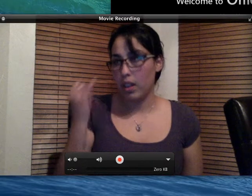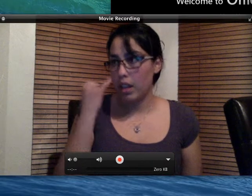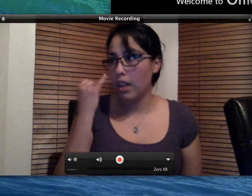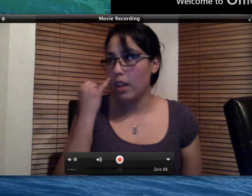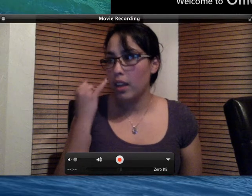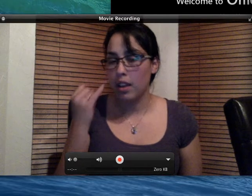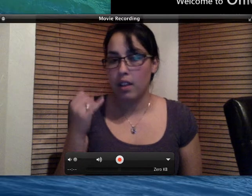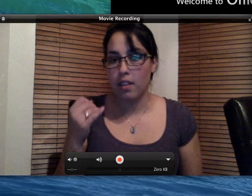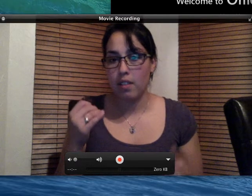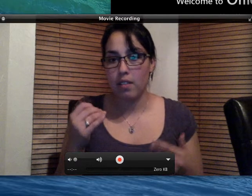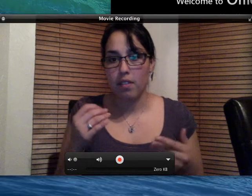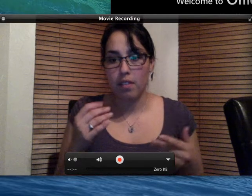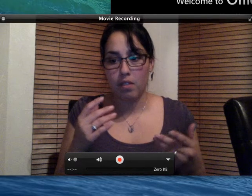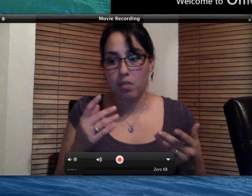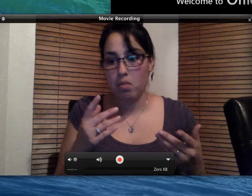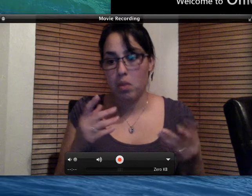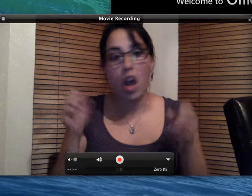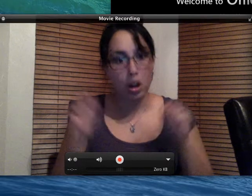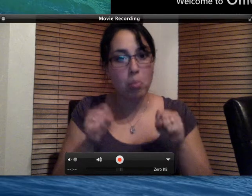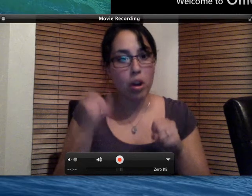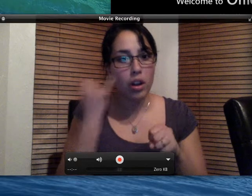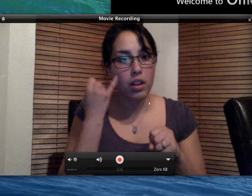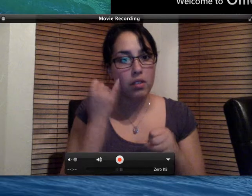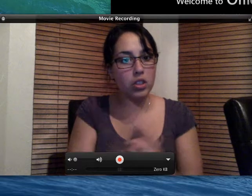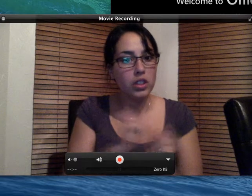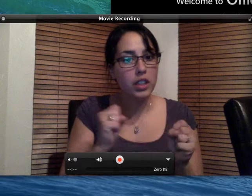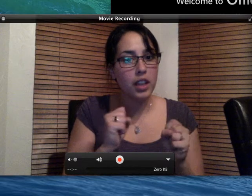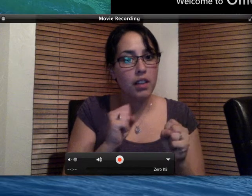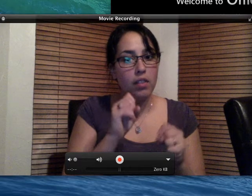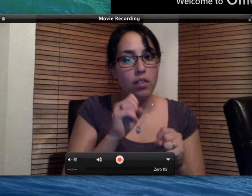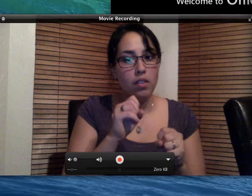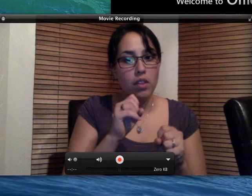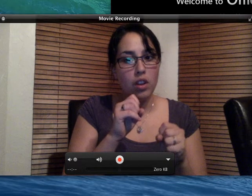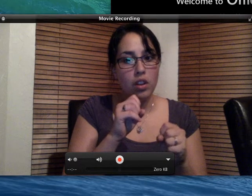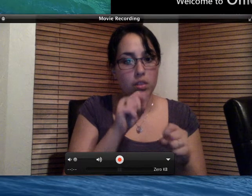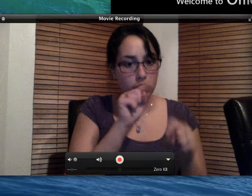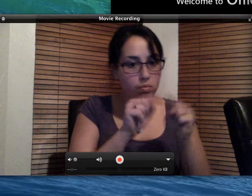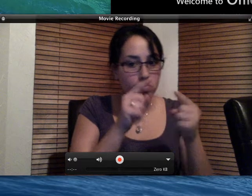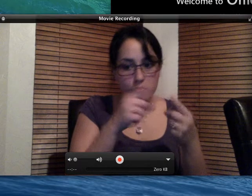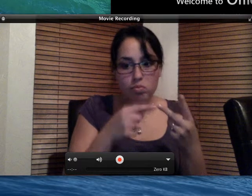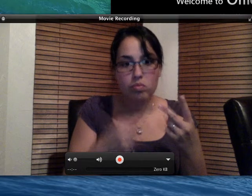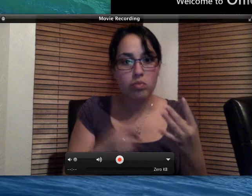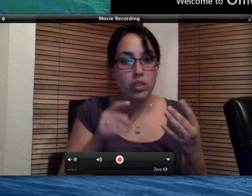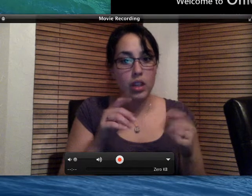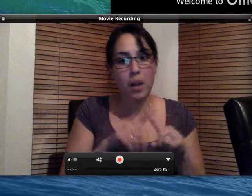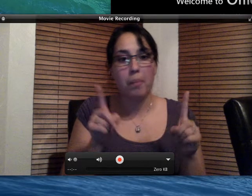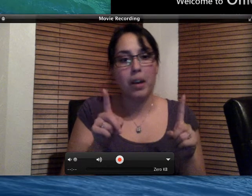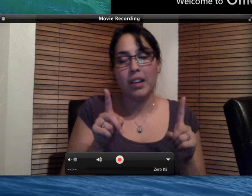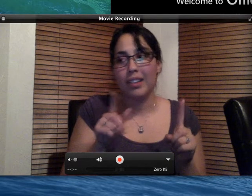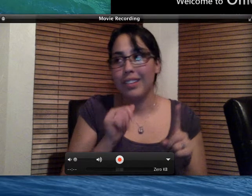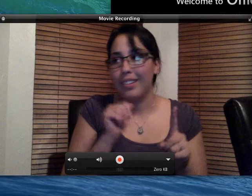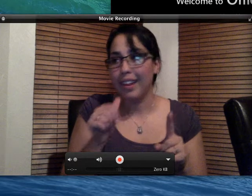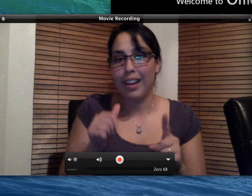you conceivably could. And obviously it wouldn't be as much fun for